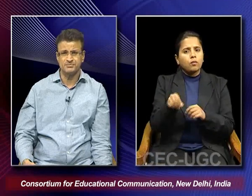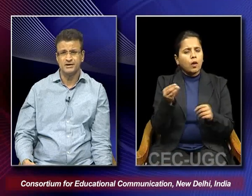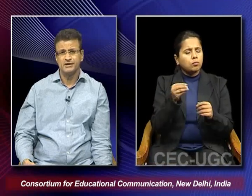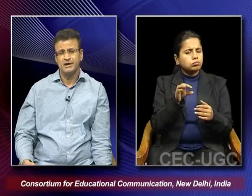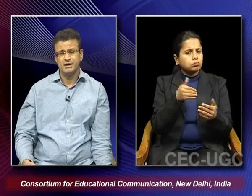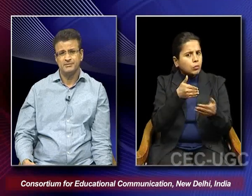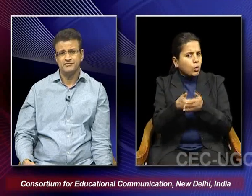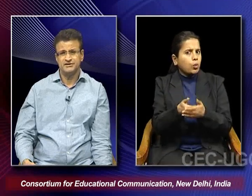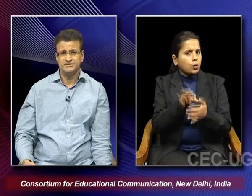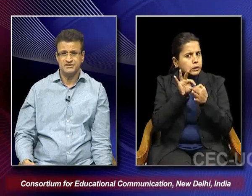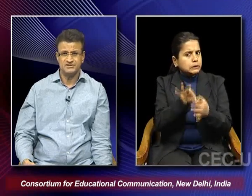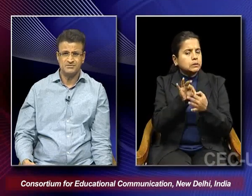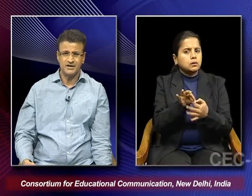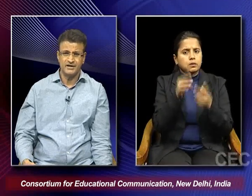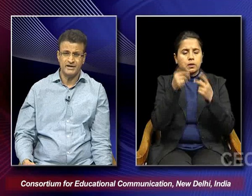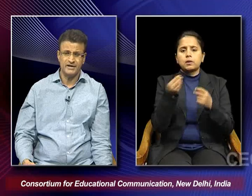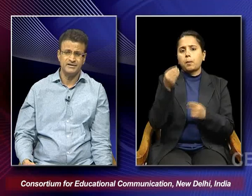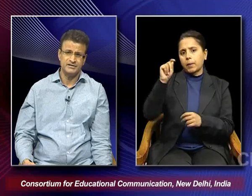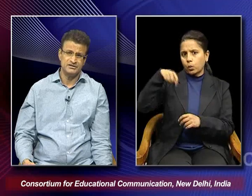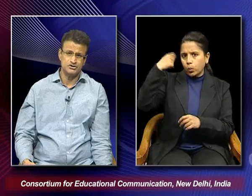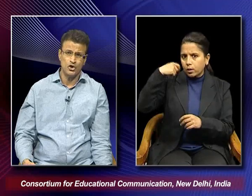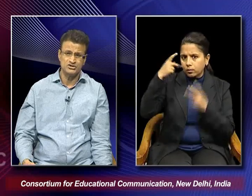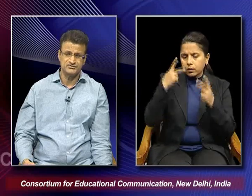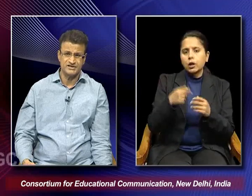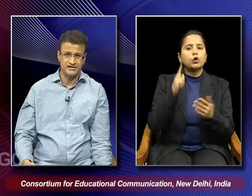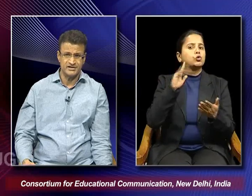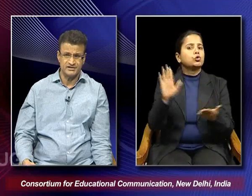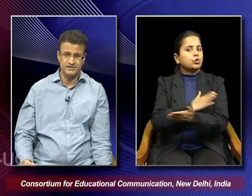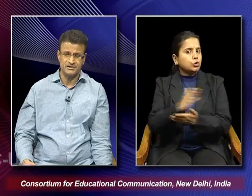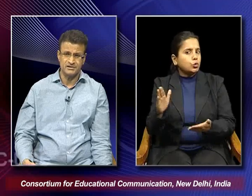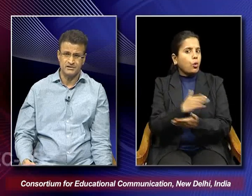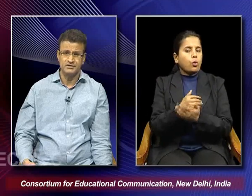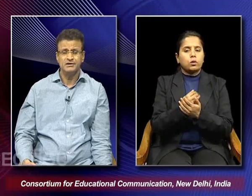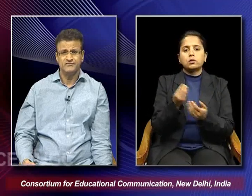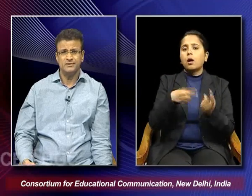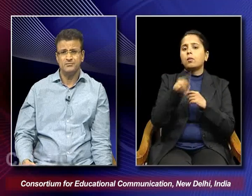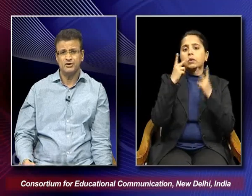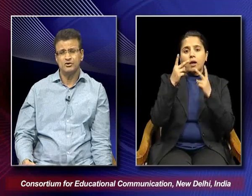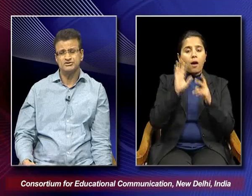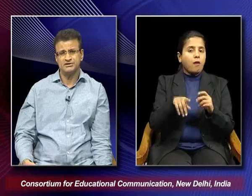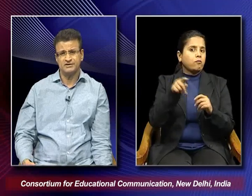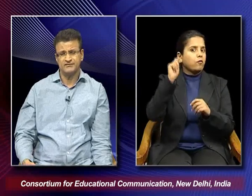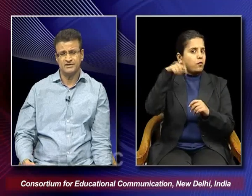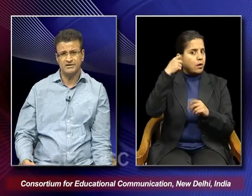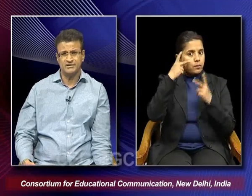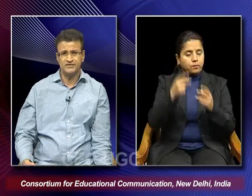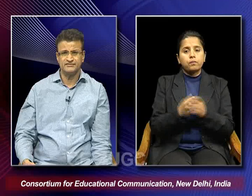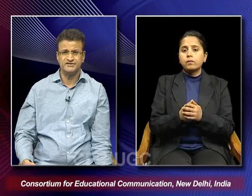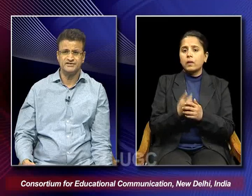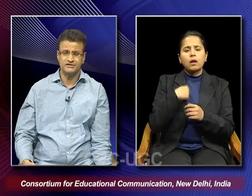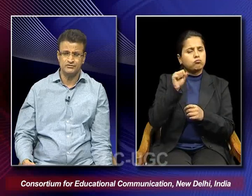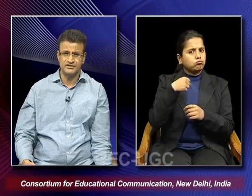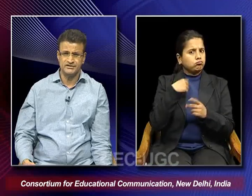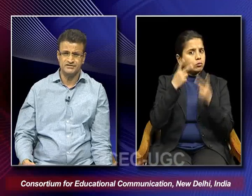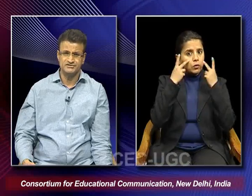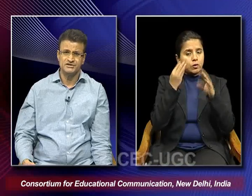relationship between cinema and the songs which are there in that particular film, because definitely we have seen